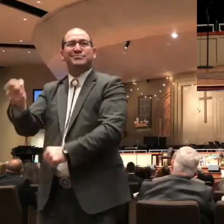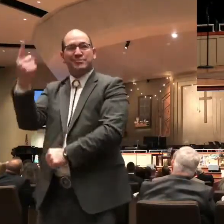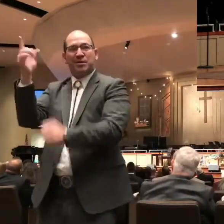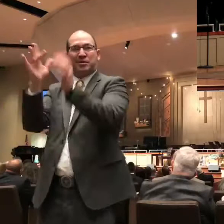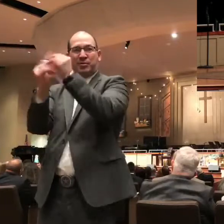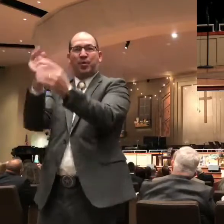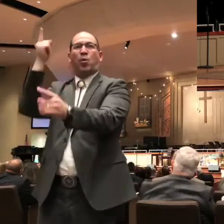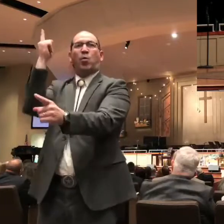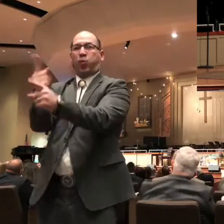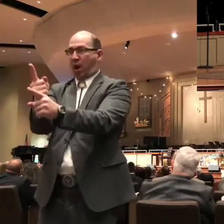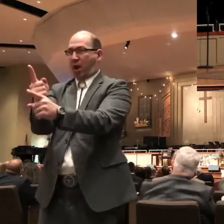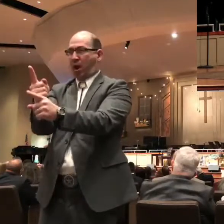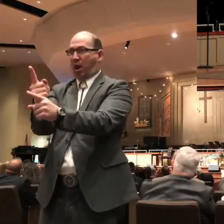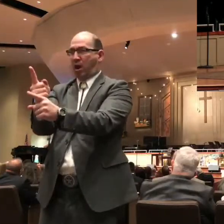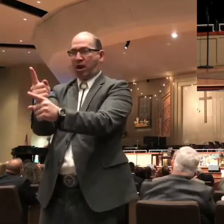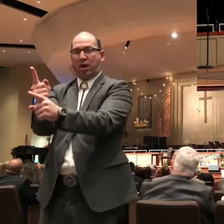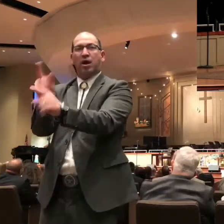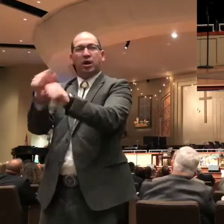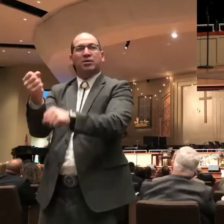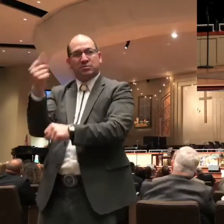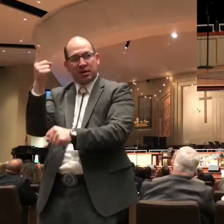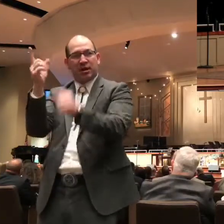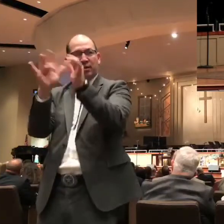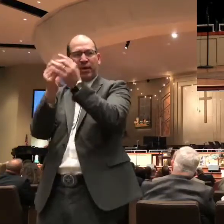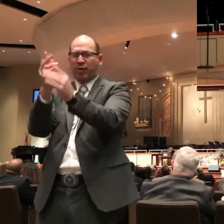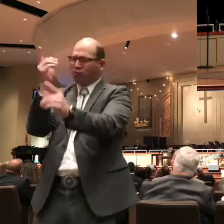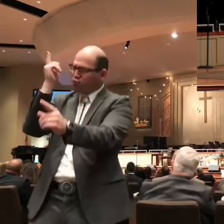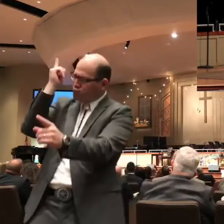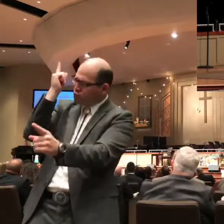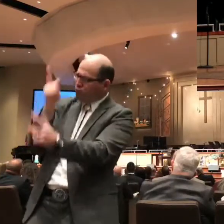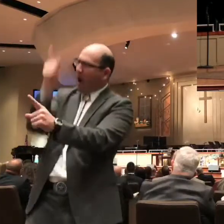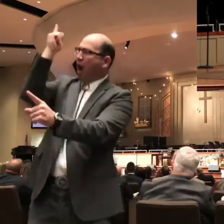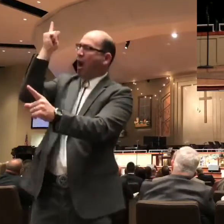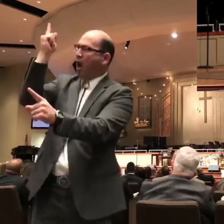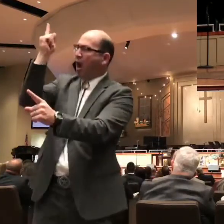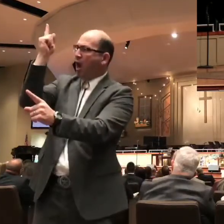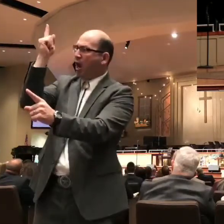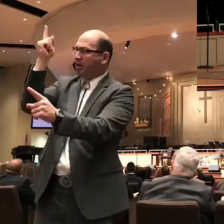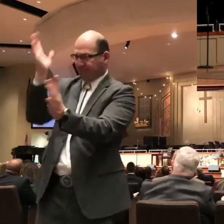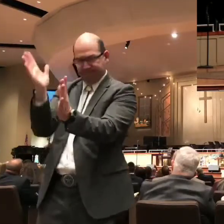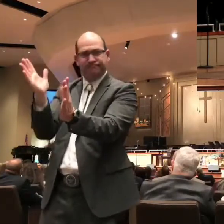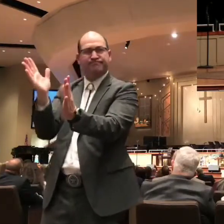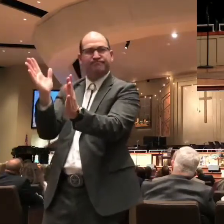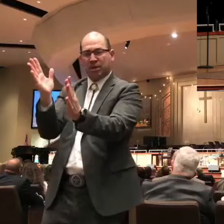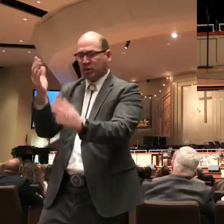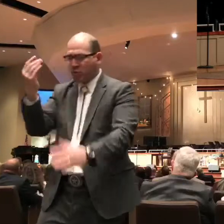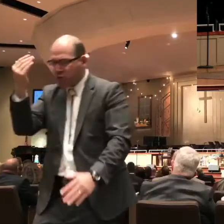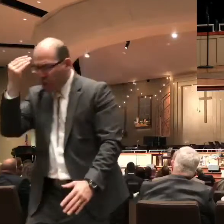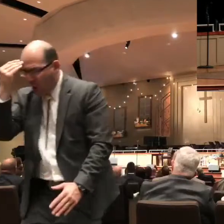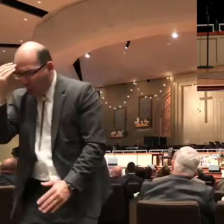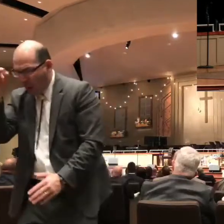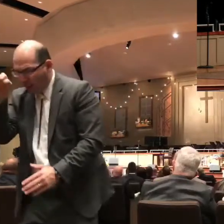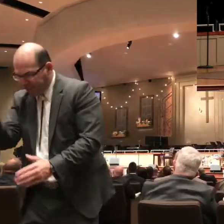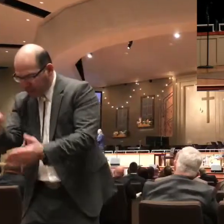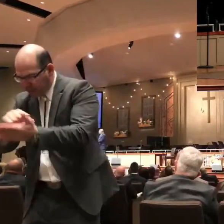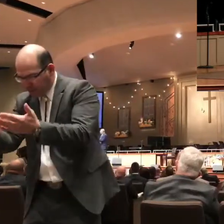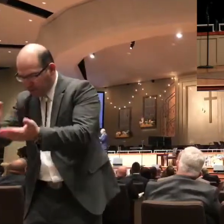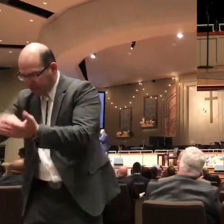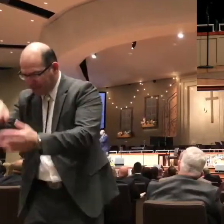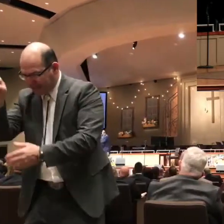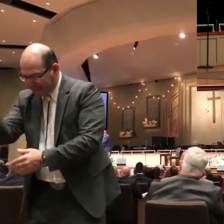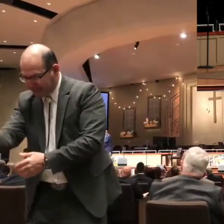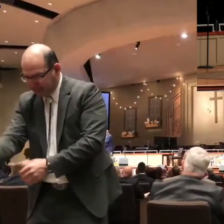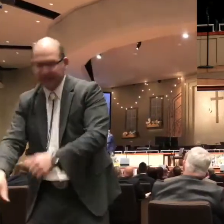be ashamed. Listen now, rightly dividing the word of truth. And that means cutting it straight. That means properly interpreting. That